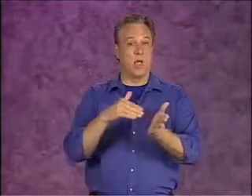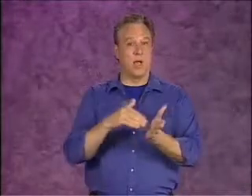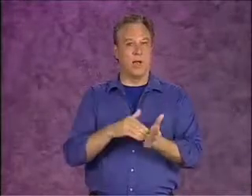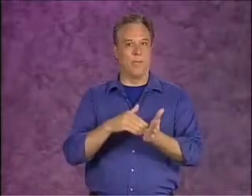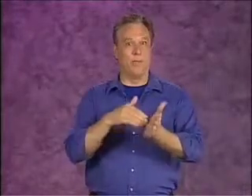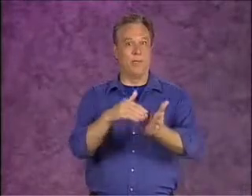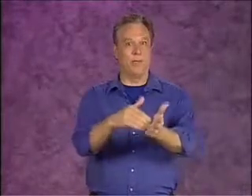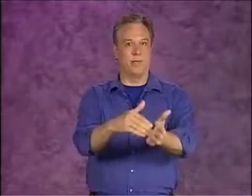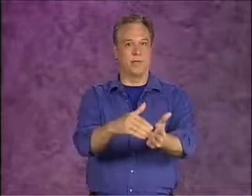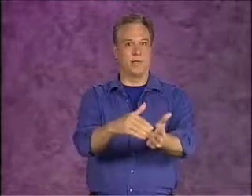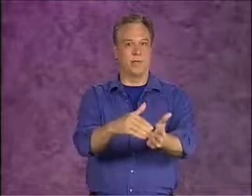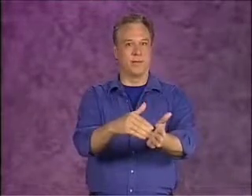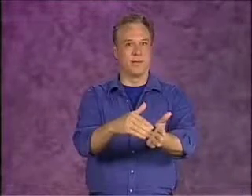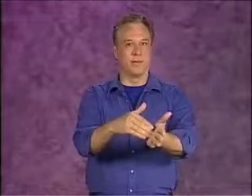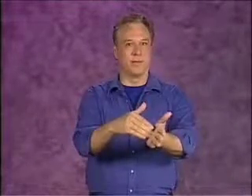a million.